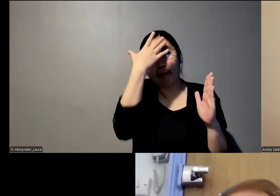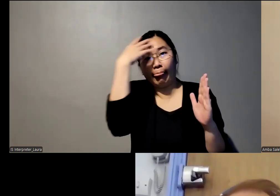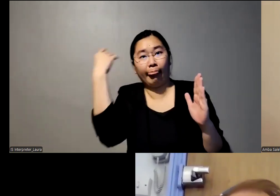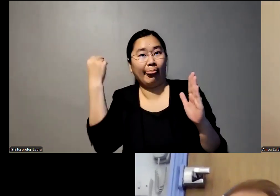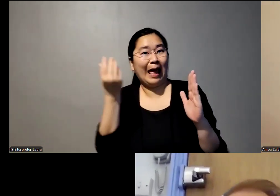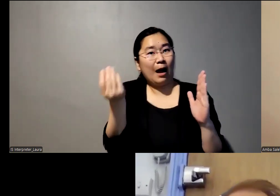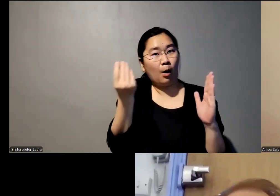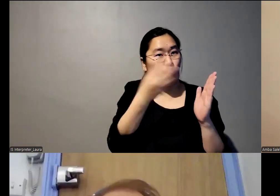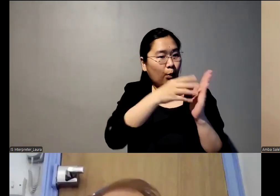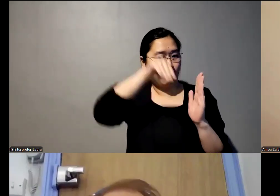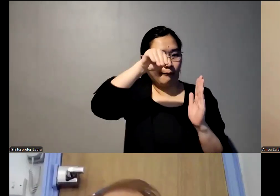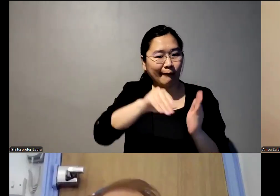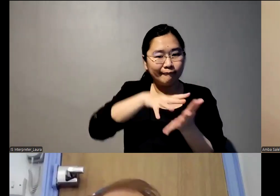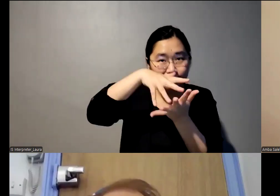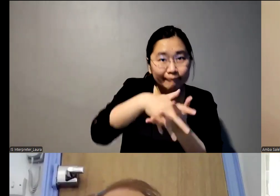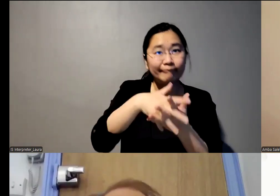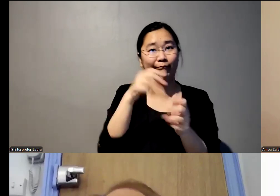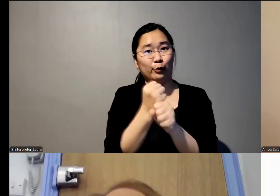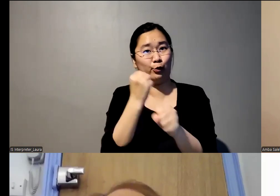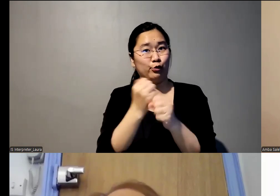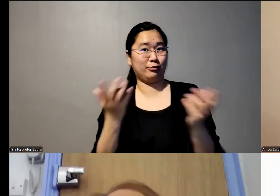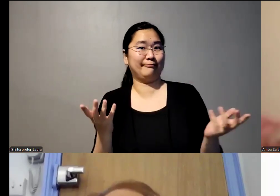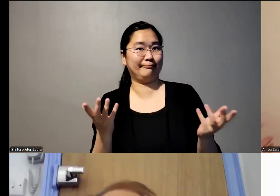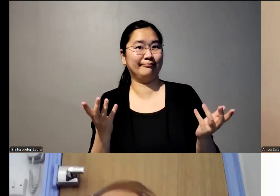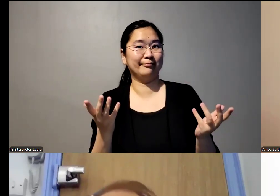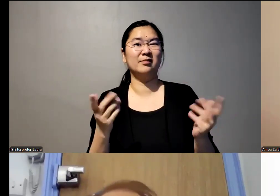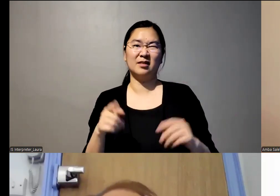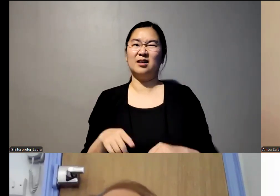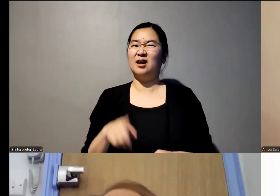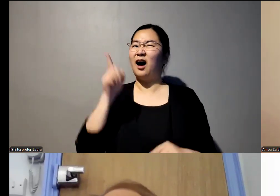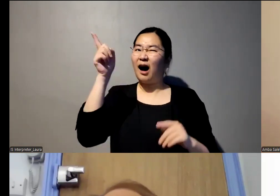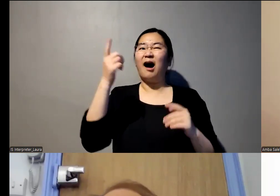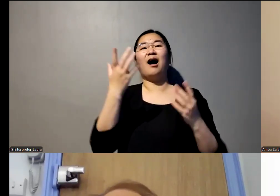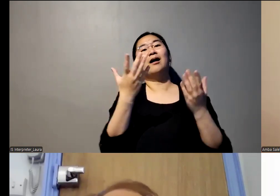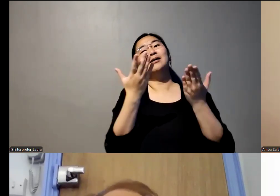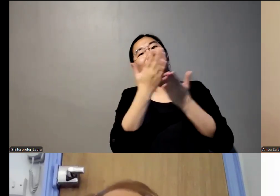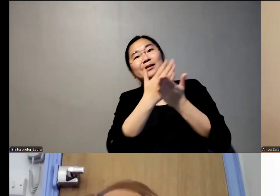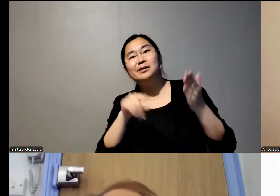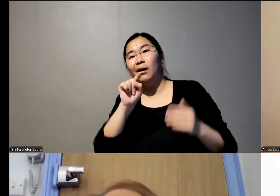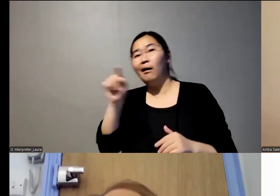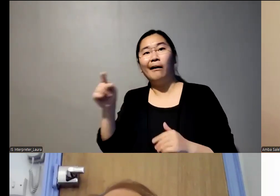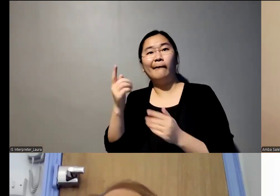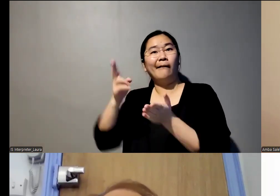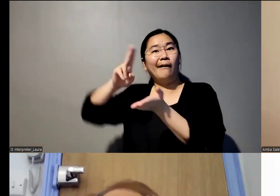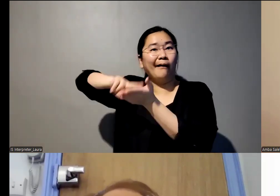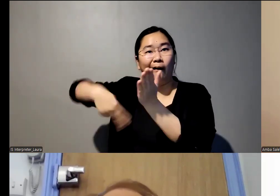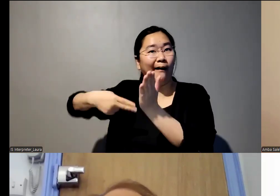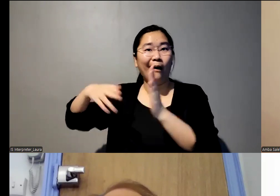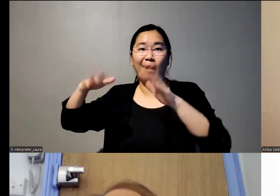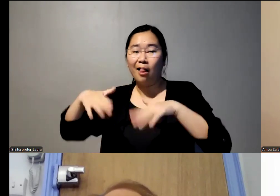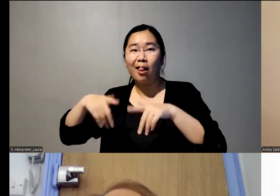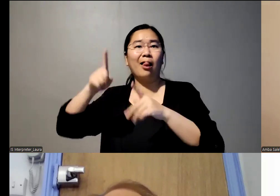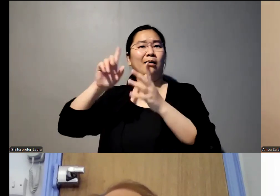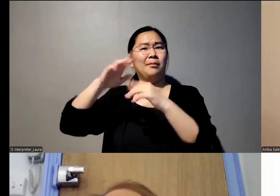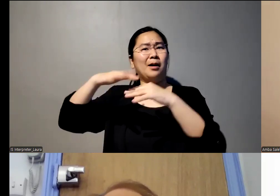Thank you, Dorothy, for that reflection. And I think that's quite echoed in even what we heard from CRPD committee members, past and